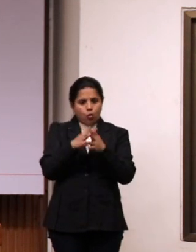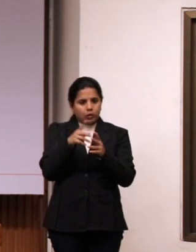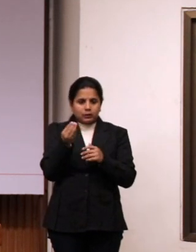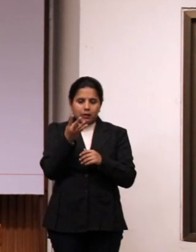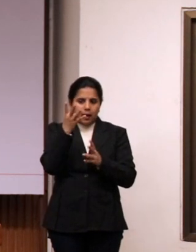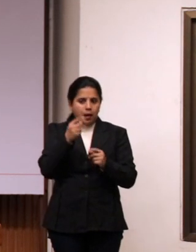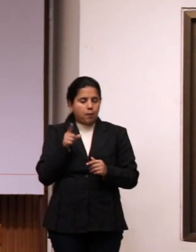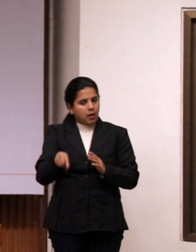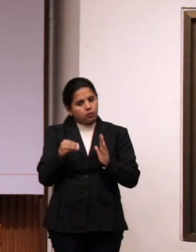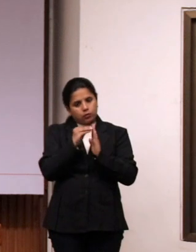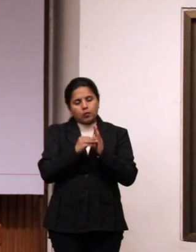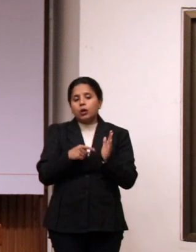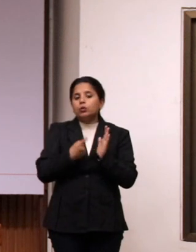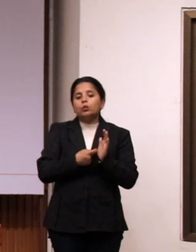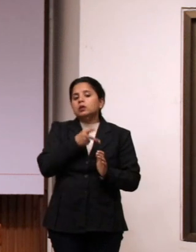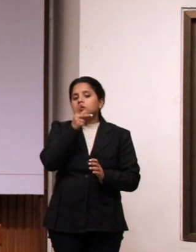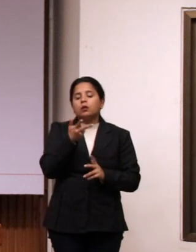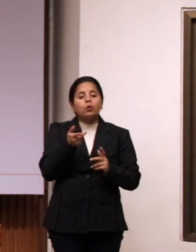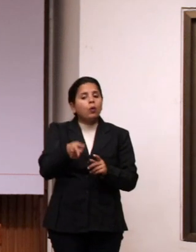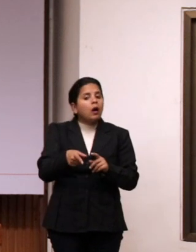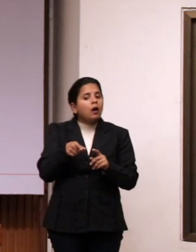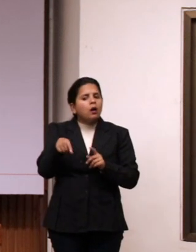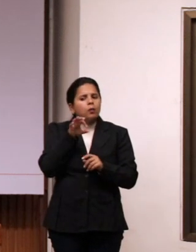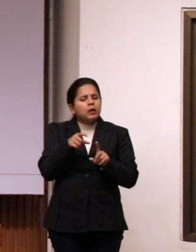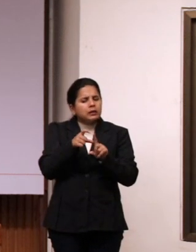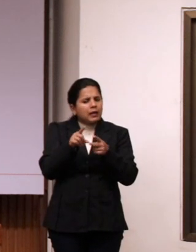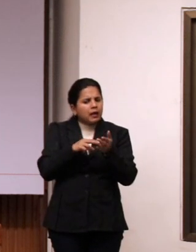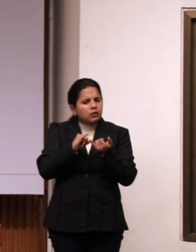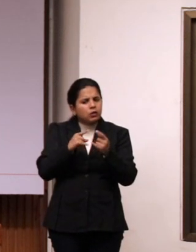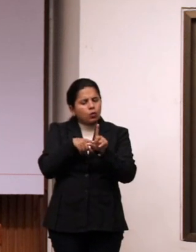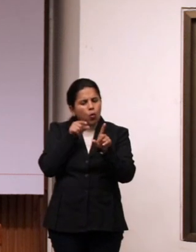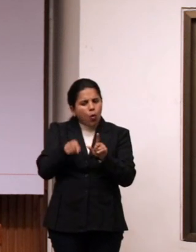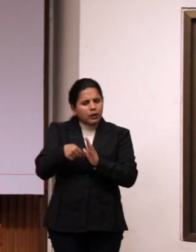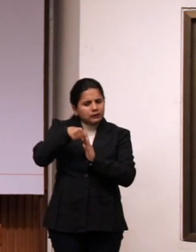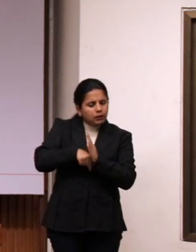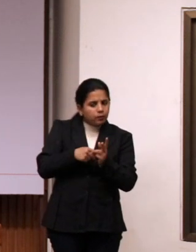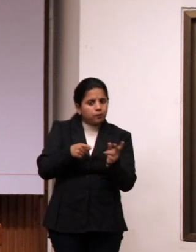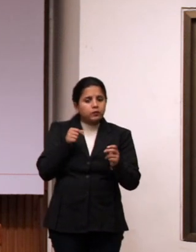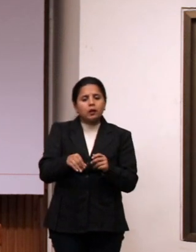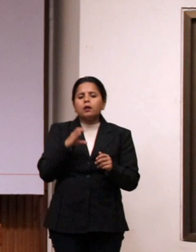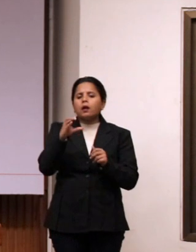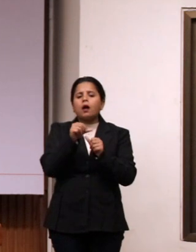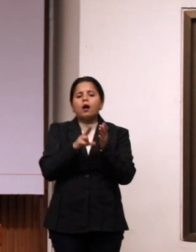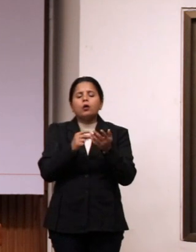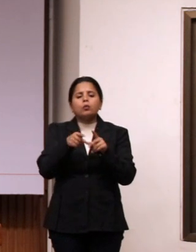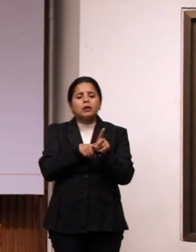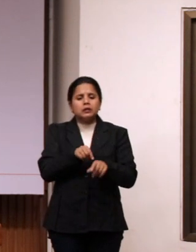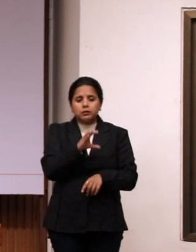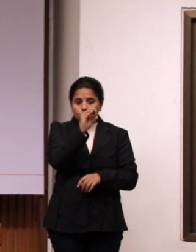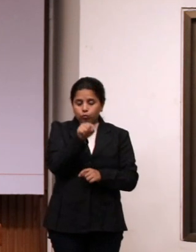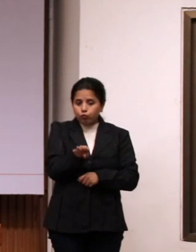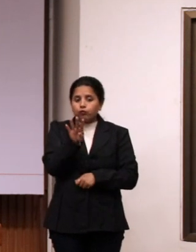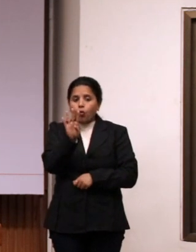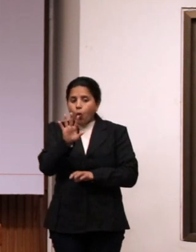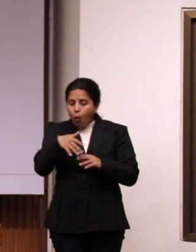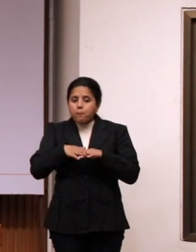numbers. So the rule says that the specific density for raising compulsory afforestation shall be minimum canopy density of 0.4